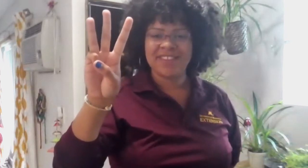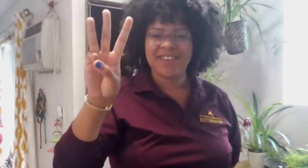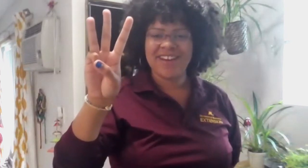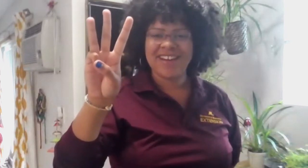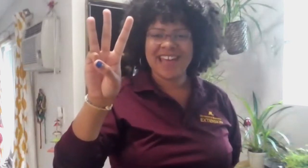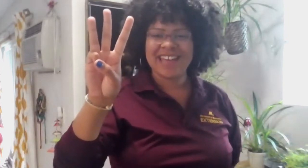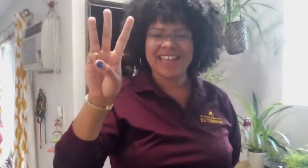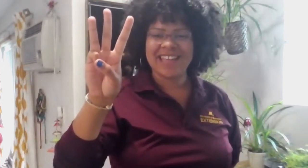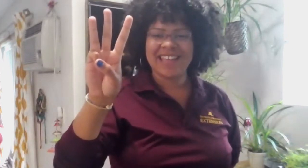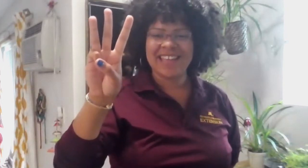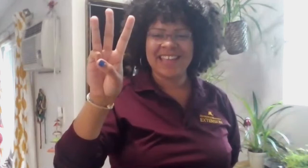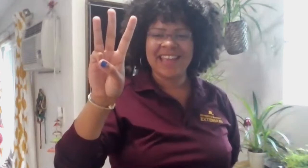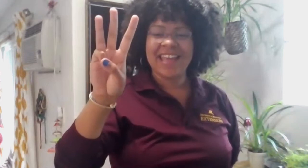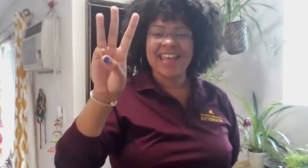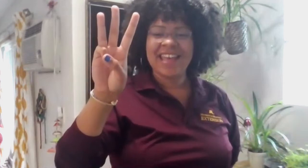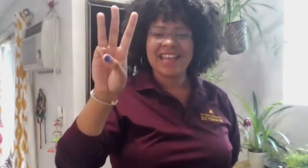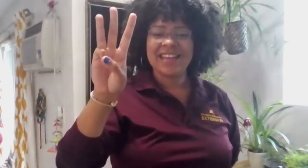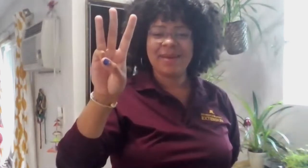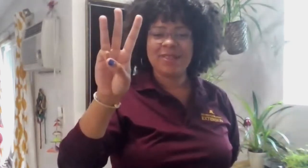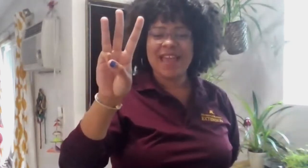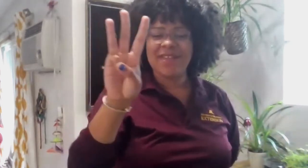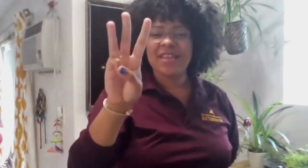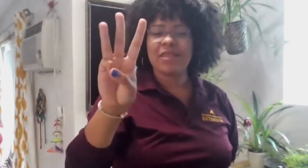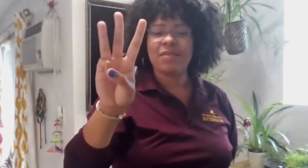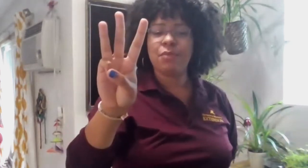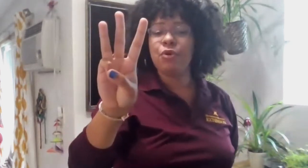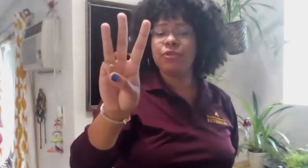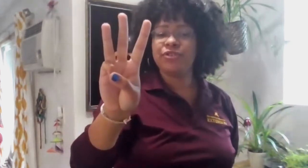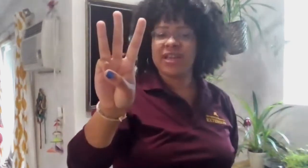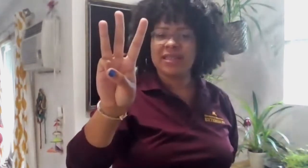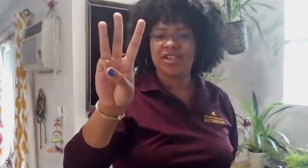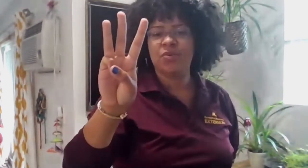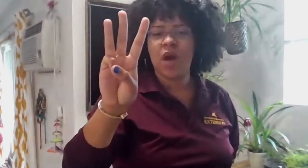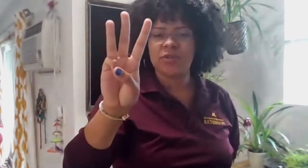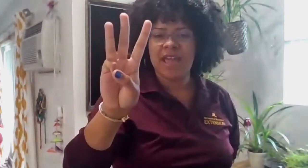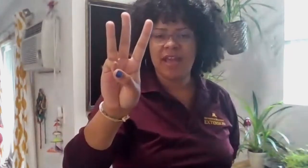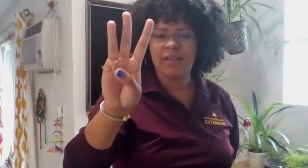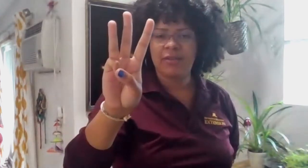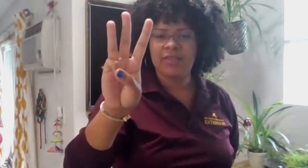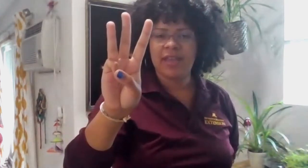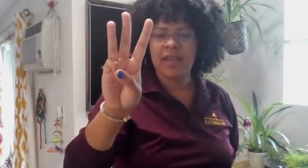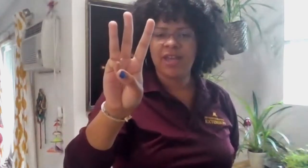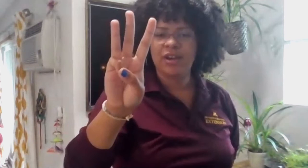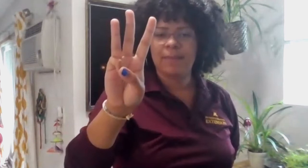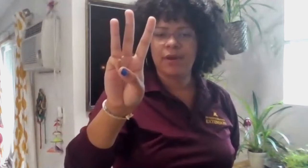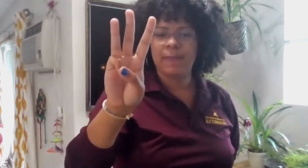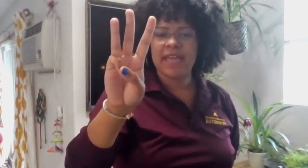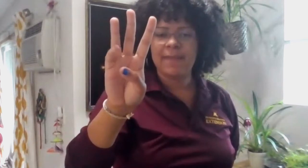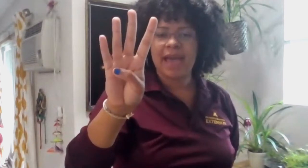You all got it. The number seven is a smooth transition. Watch my hand closely. You're going to put your pinky back